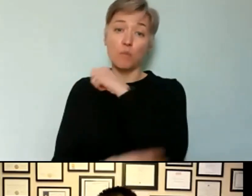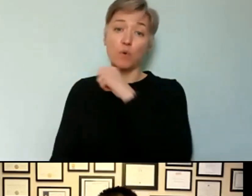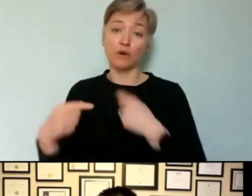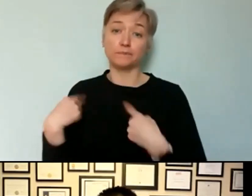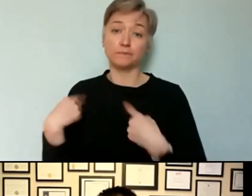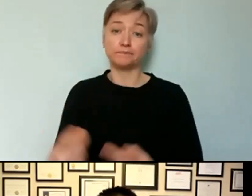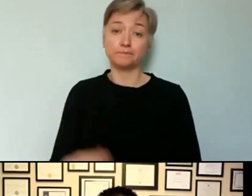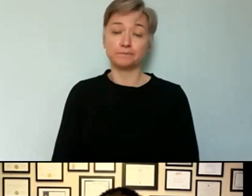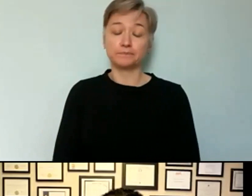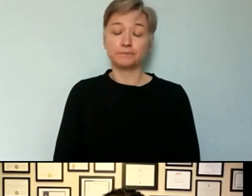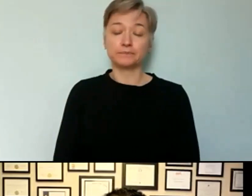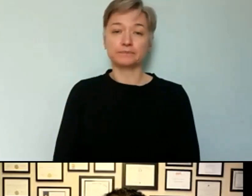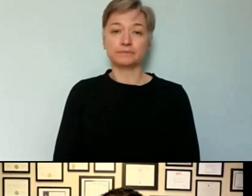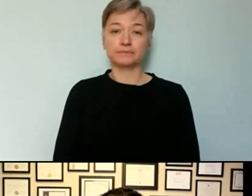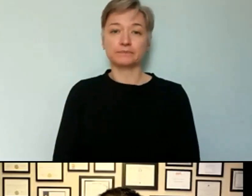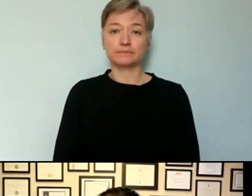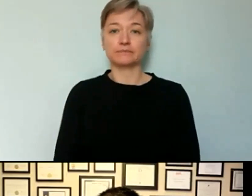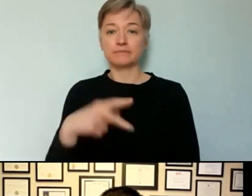Thank you.